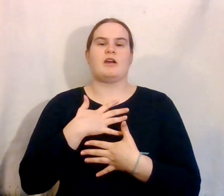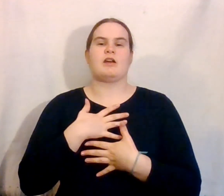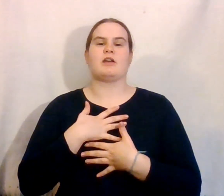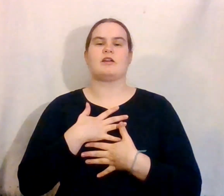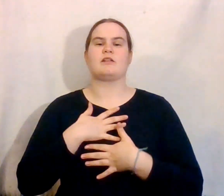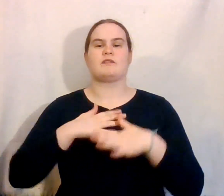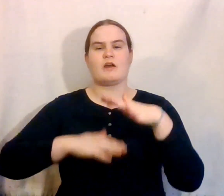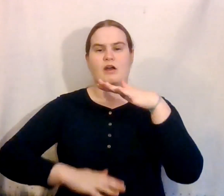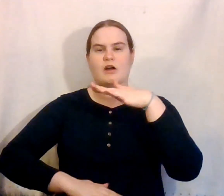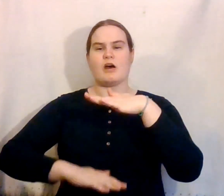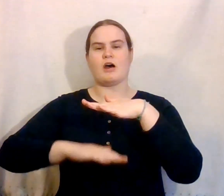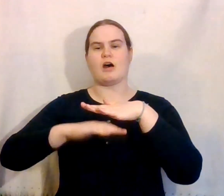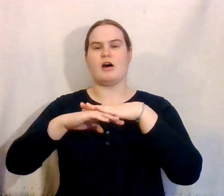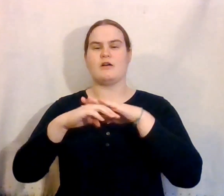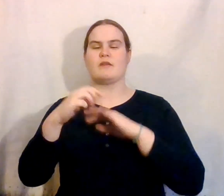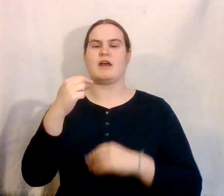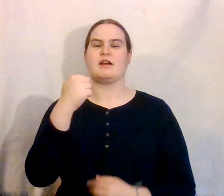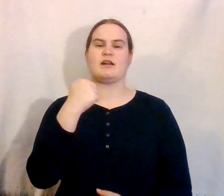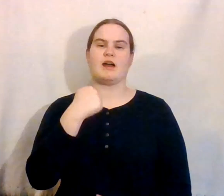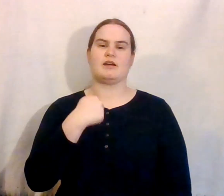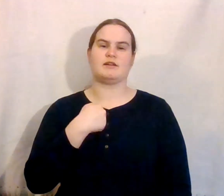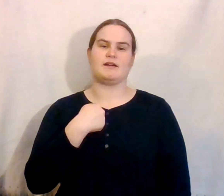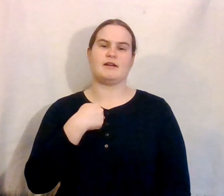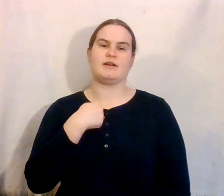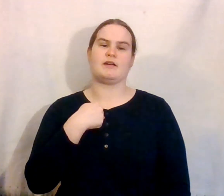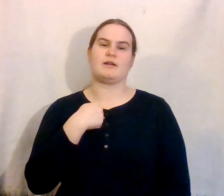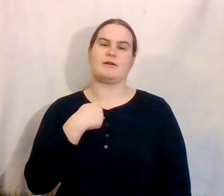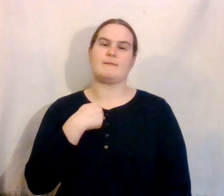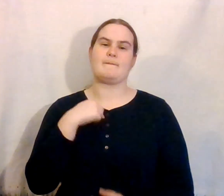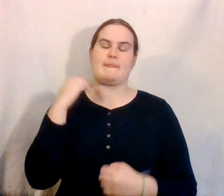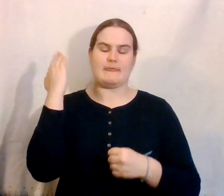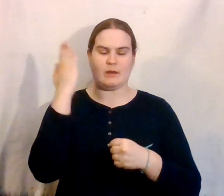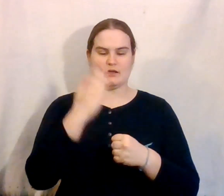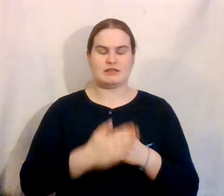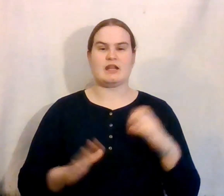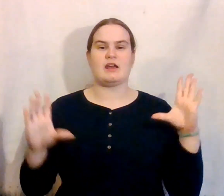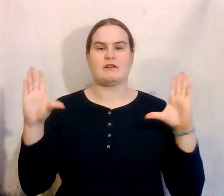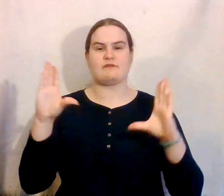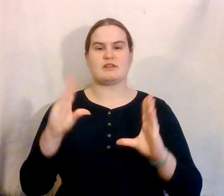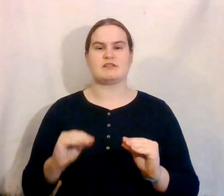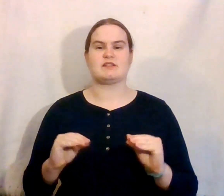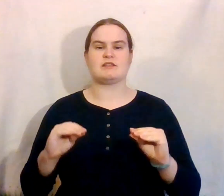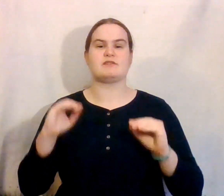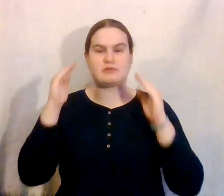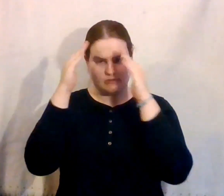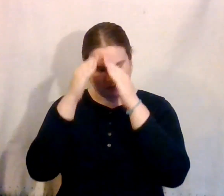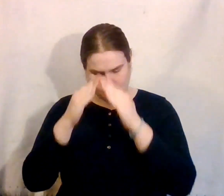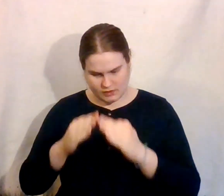just and know that I am never to